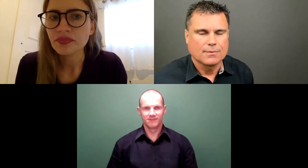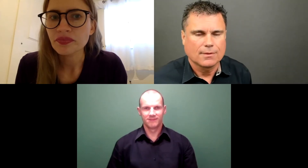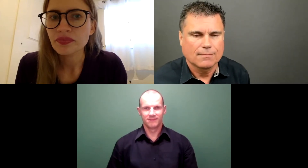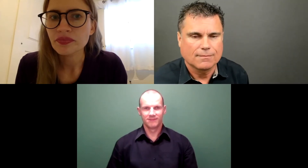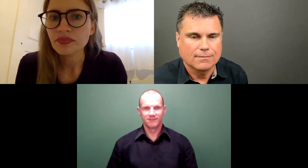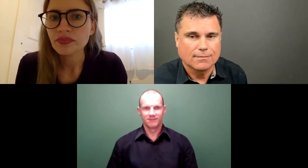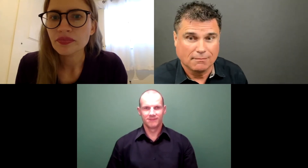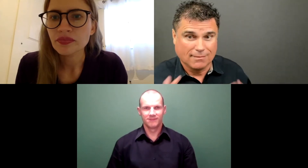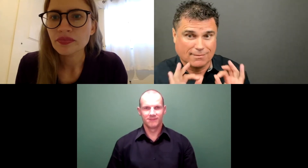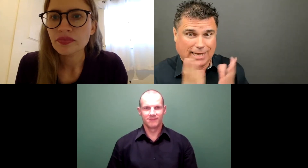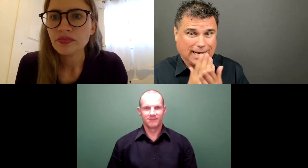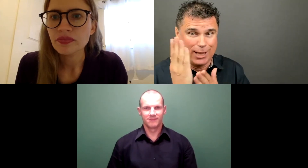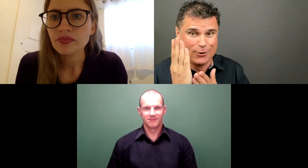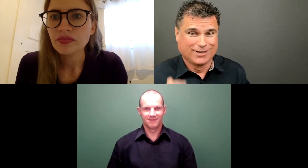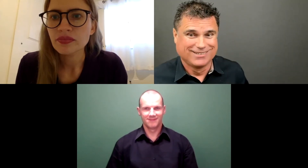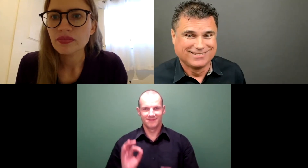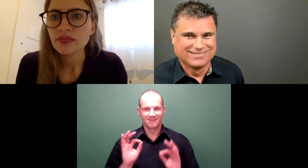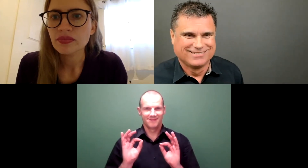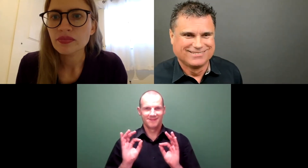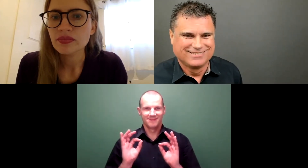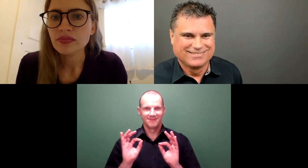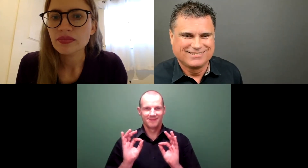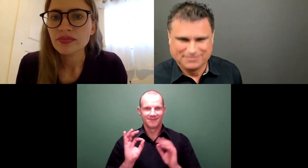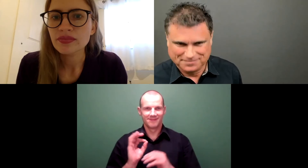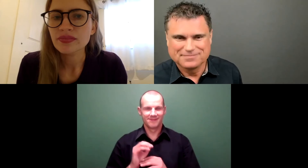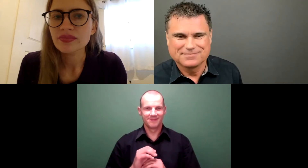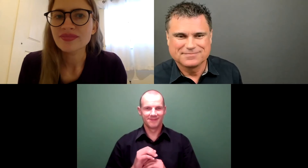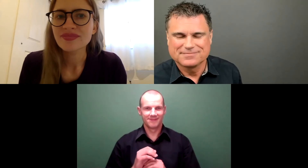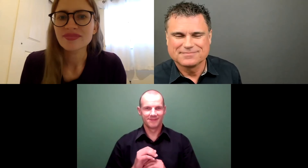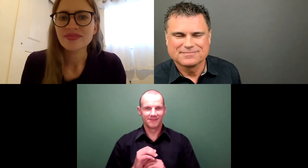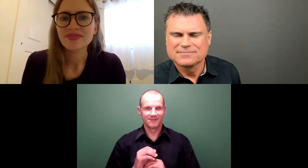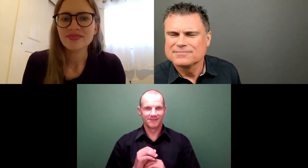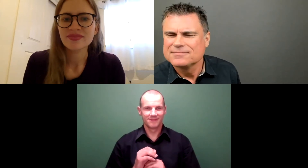Africa in the training? Okay.